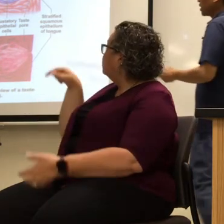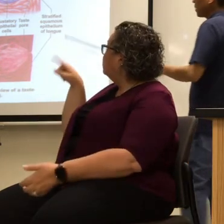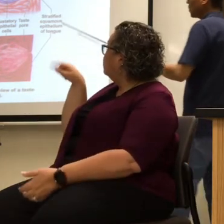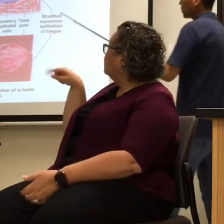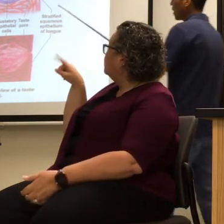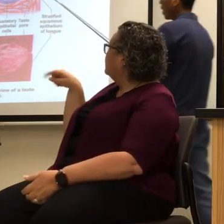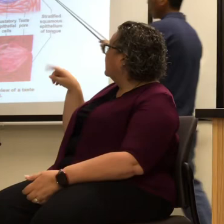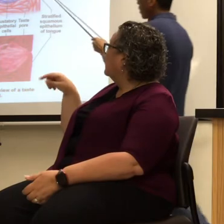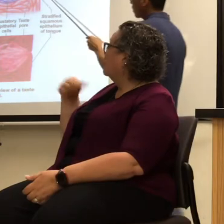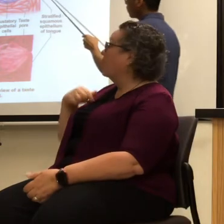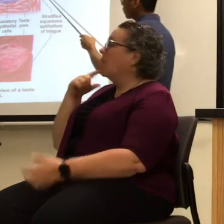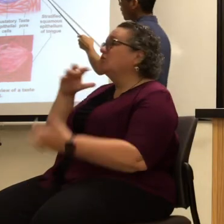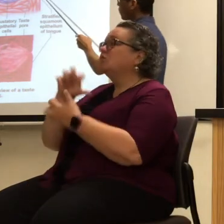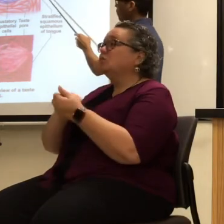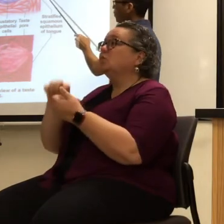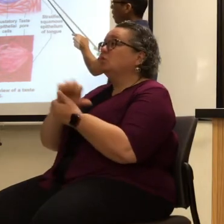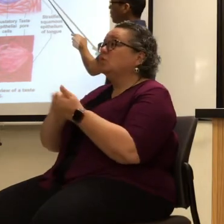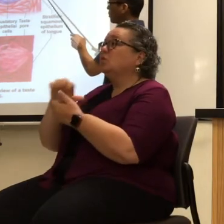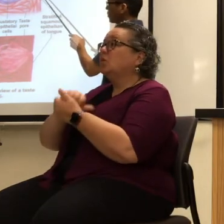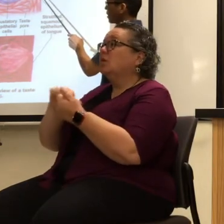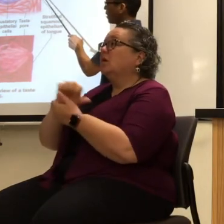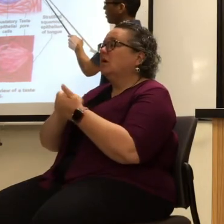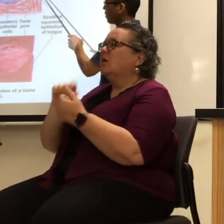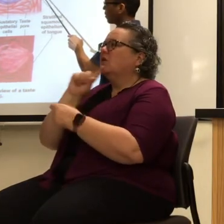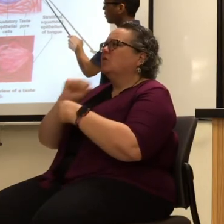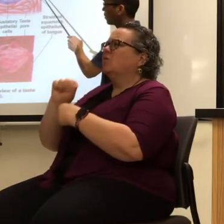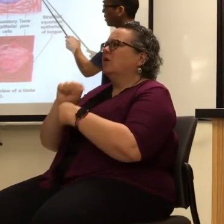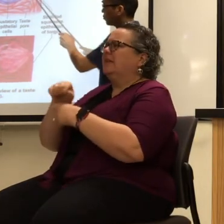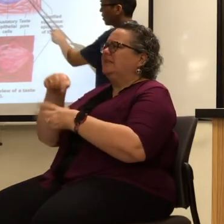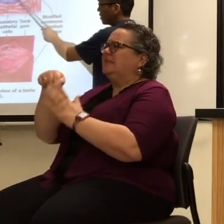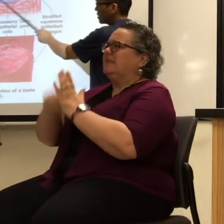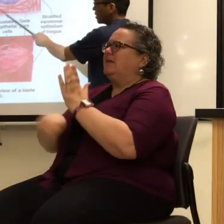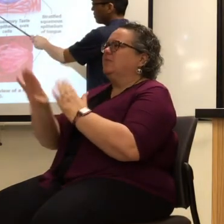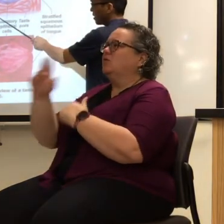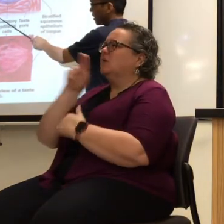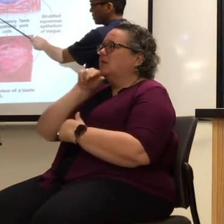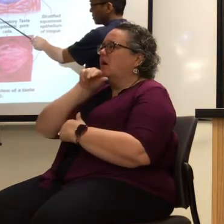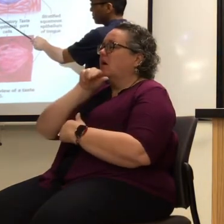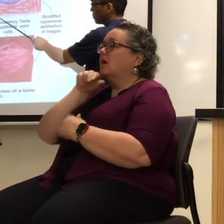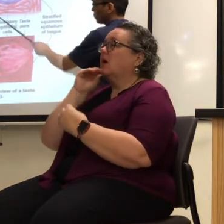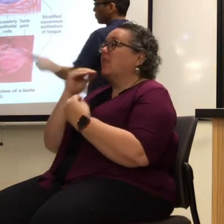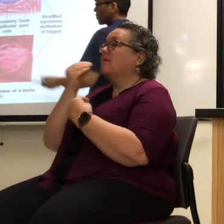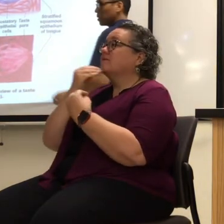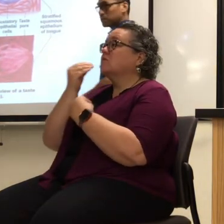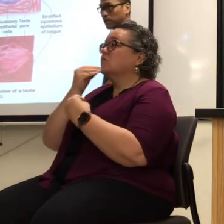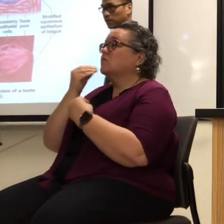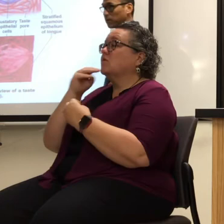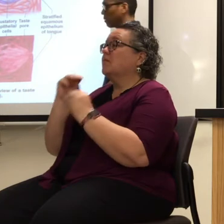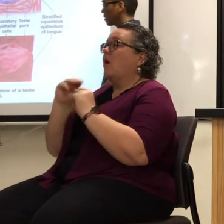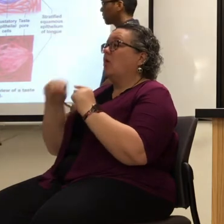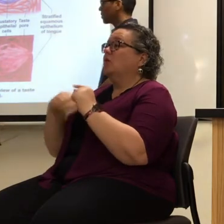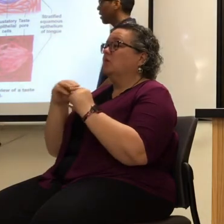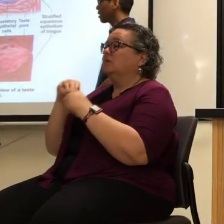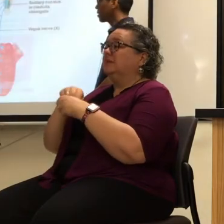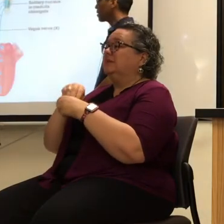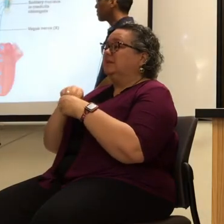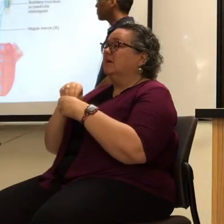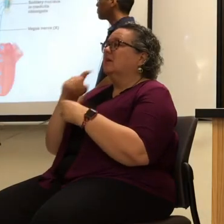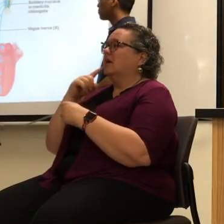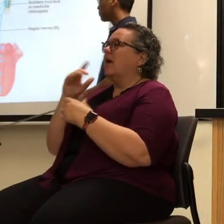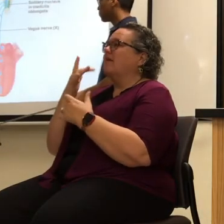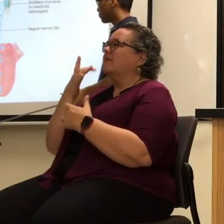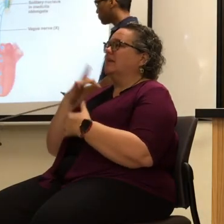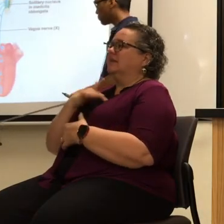you work it deep in your tongue. The food molecules get here, triggering the sense of taste. So if you look at the tongue,